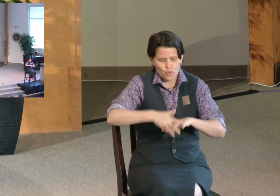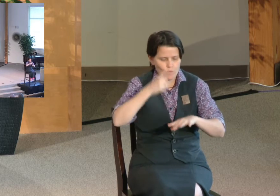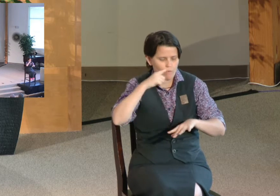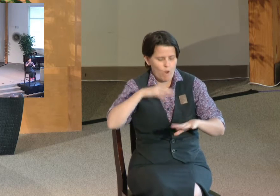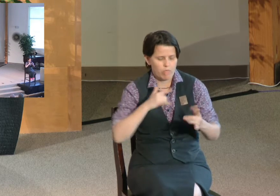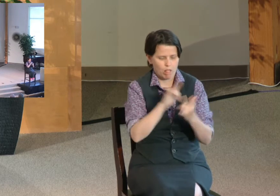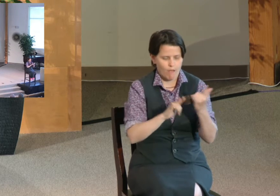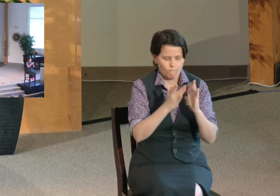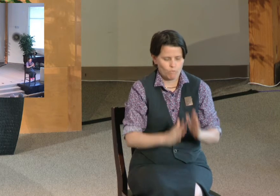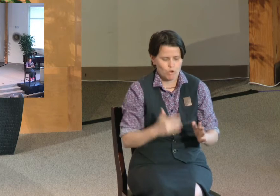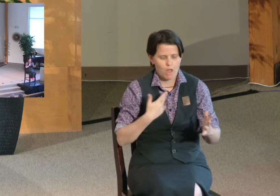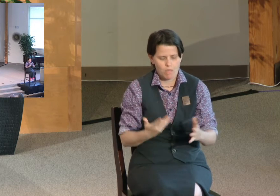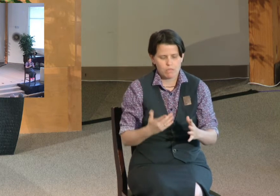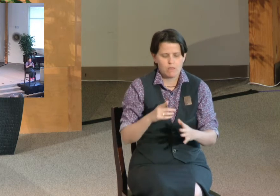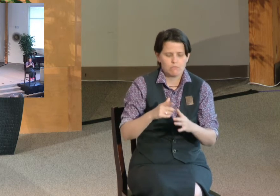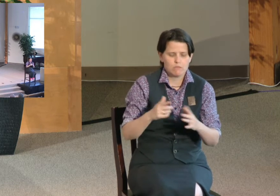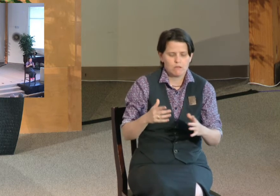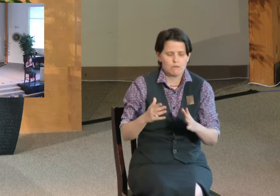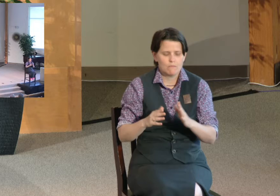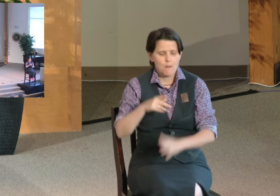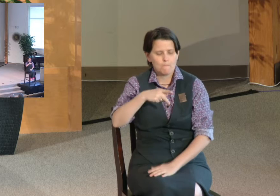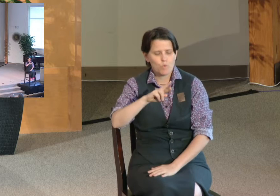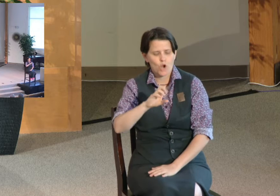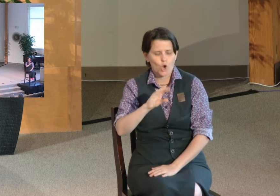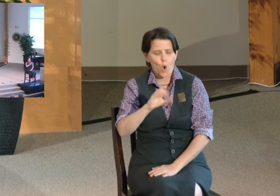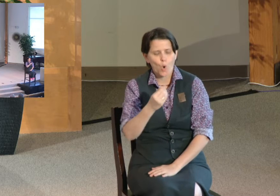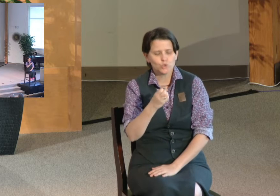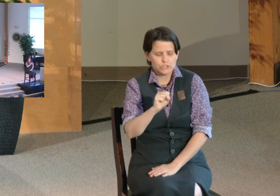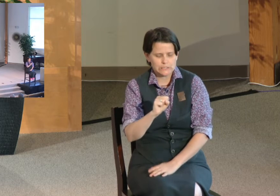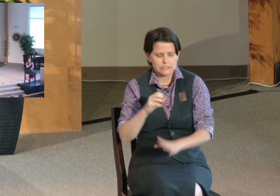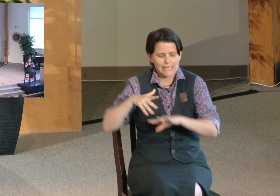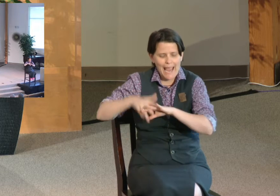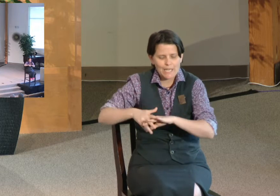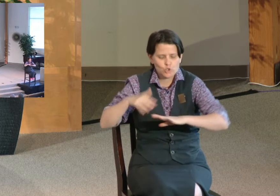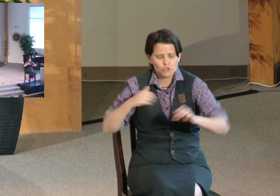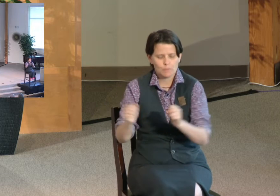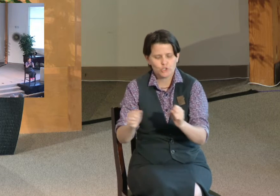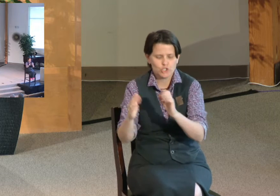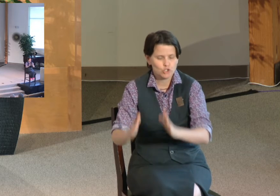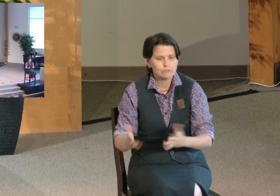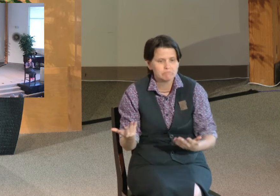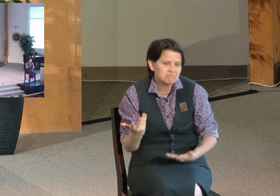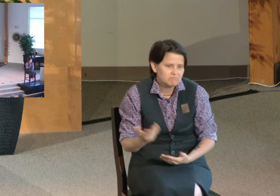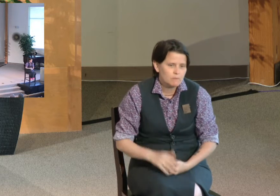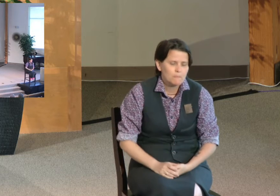So we're going to start first with the most, or I should say the least, mature adult archetype, which is the lover.